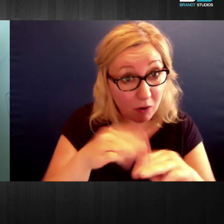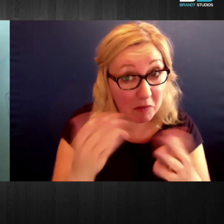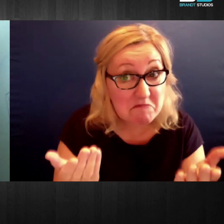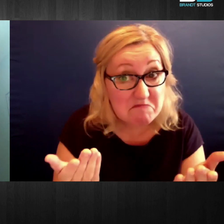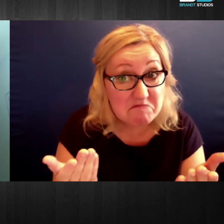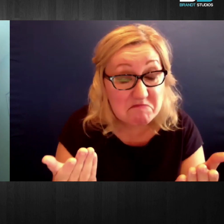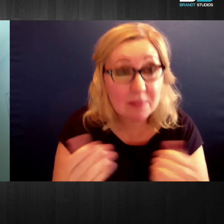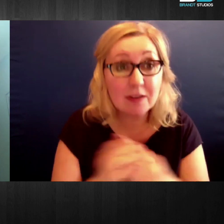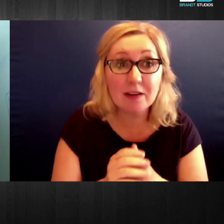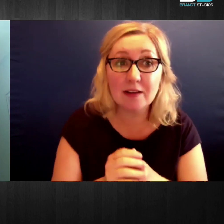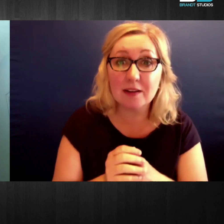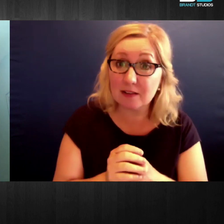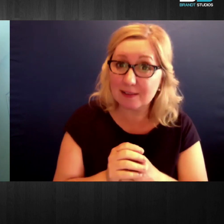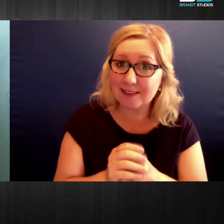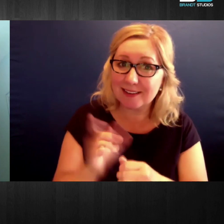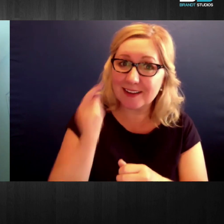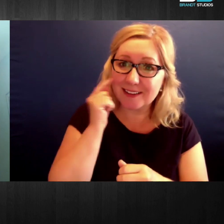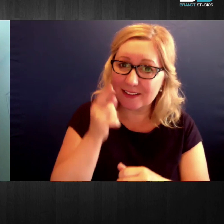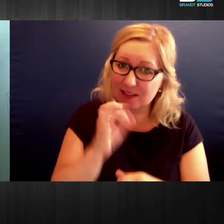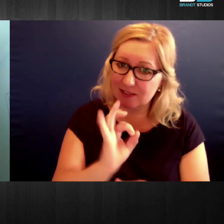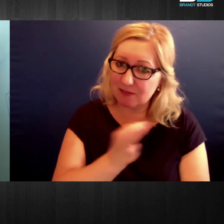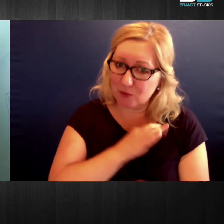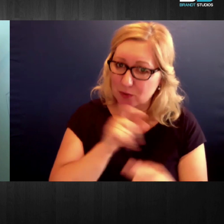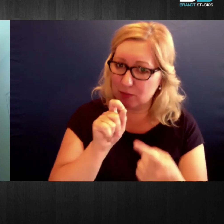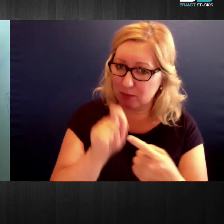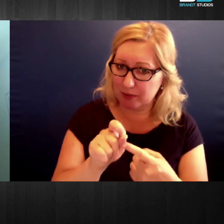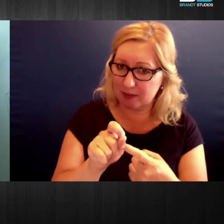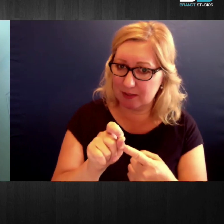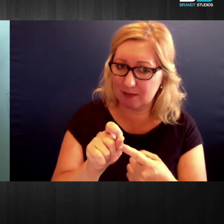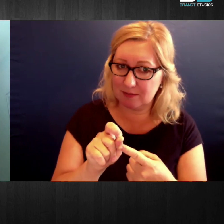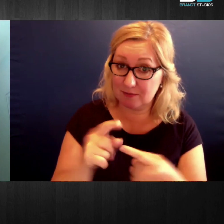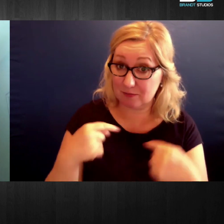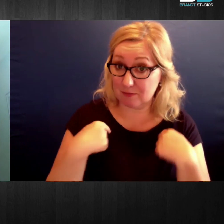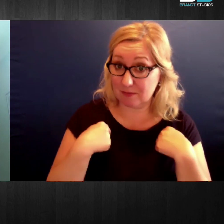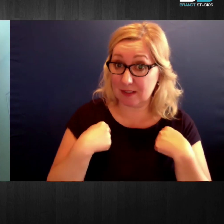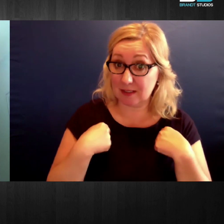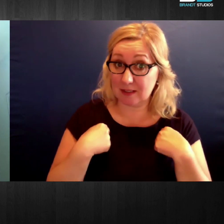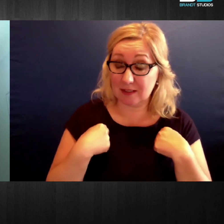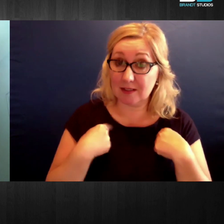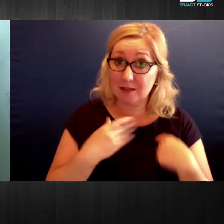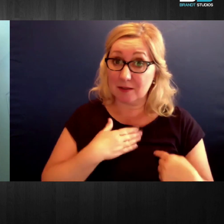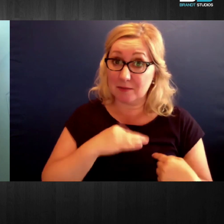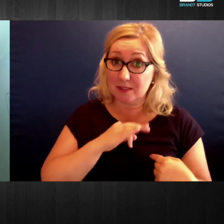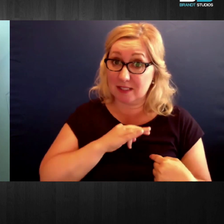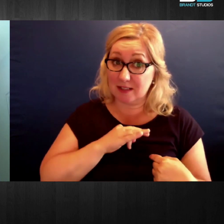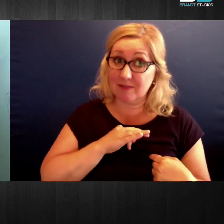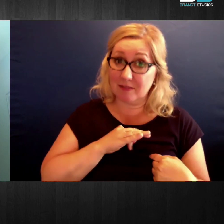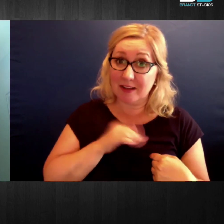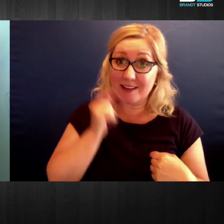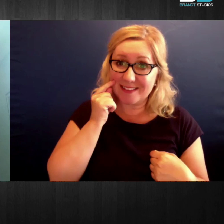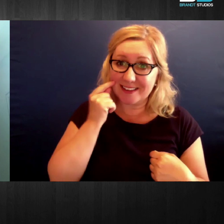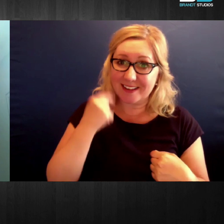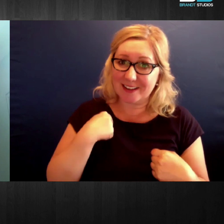I suppose on myself, I would have been the same until we started studying this. I wouldn't have really made the